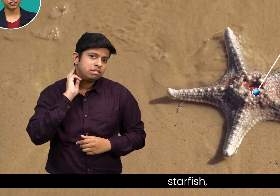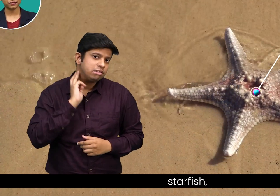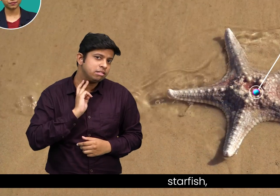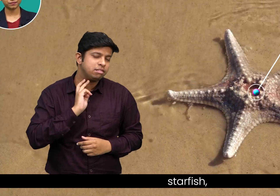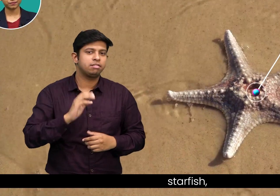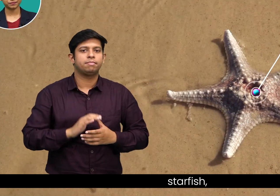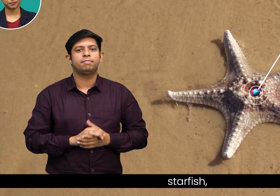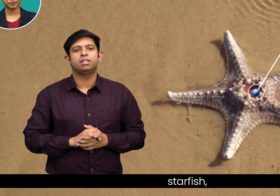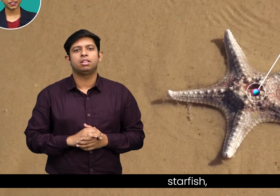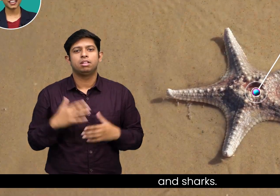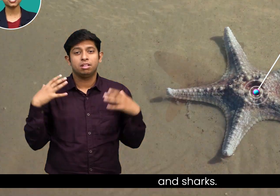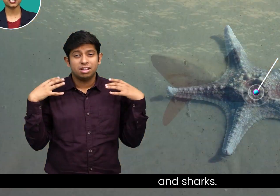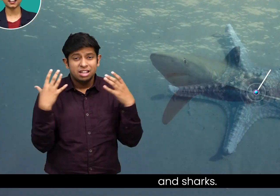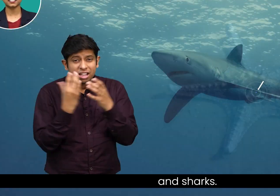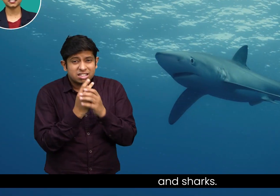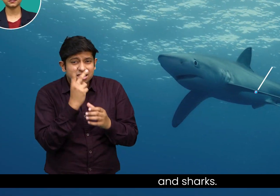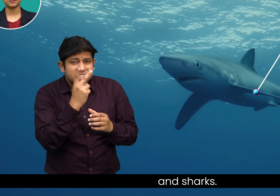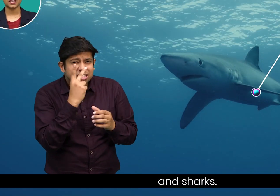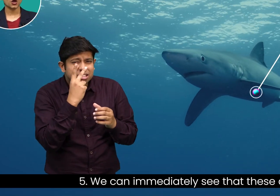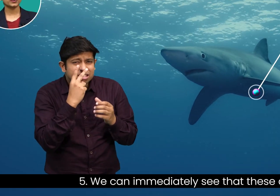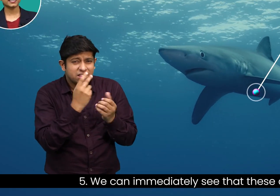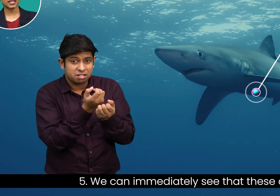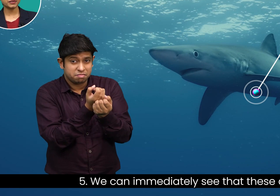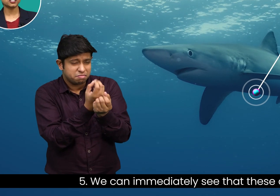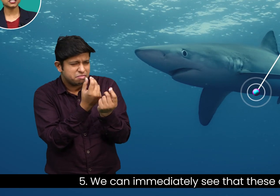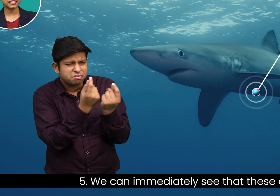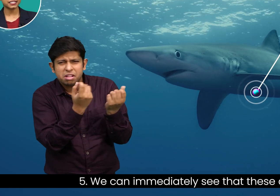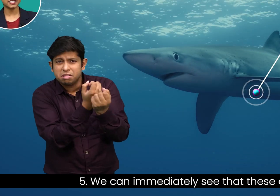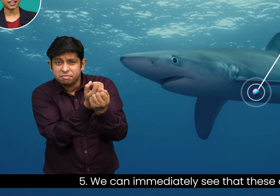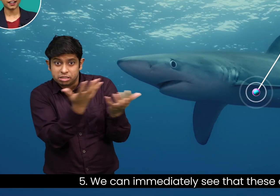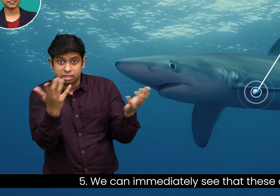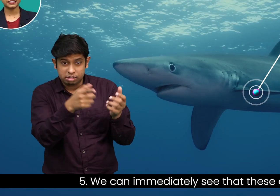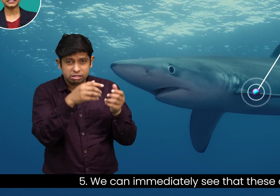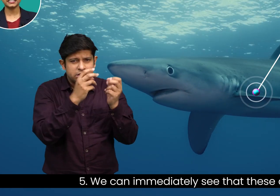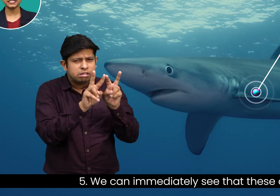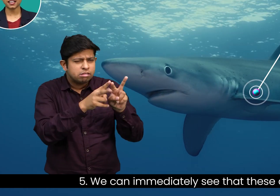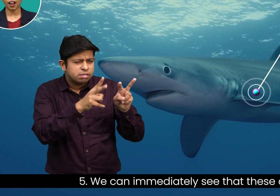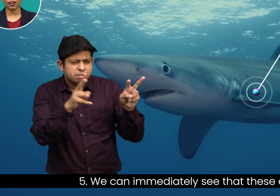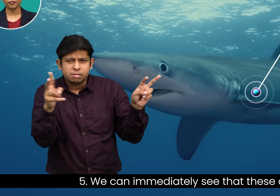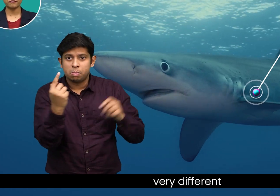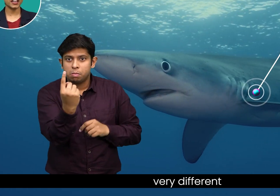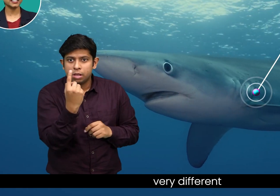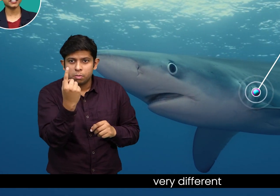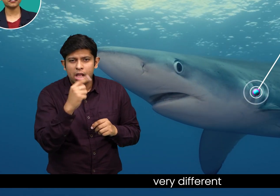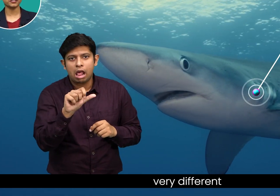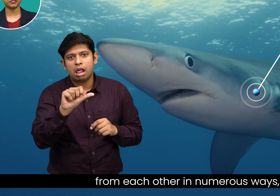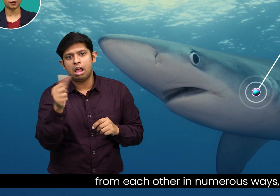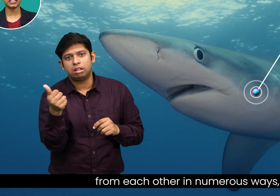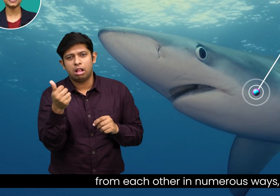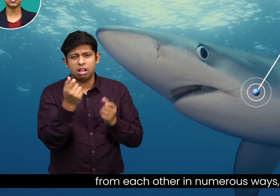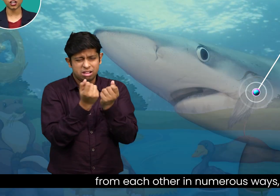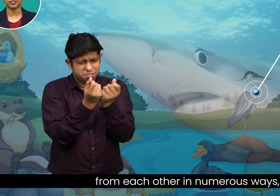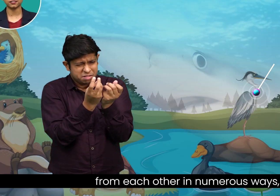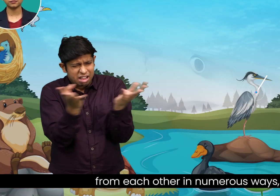starfish, and sharks. We can immediately see that these are very different